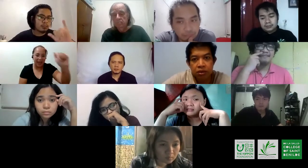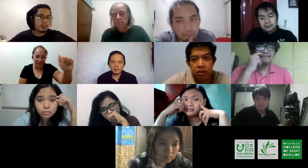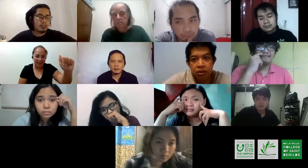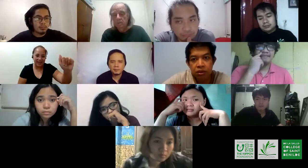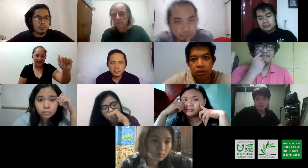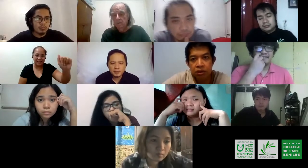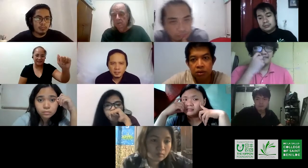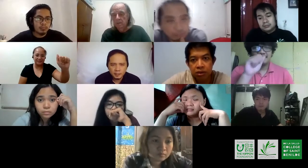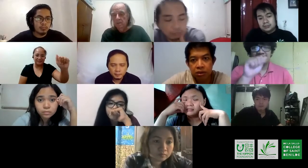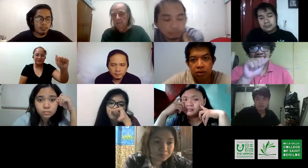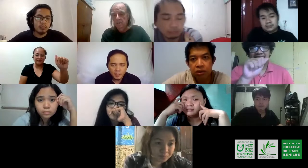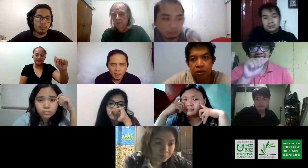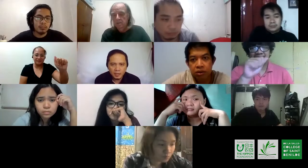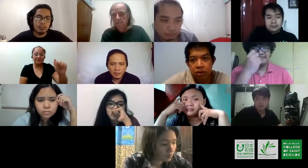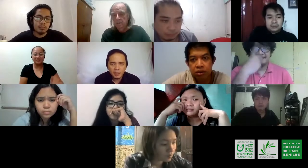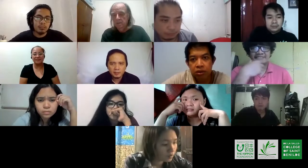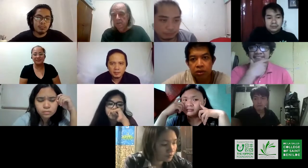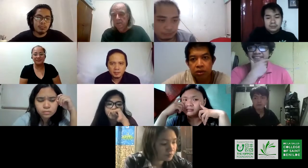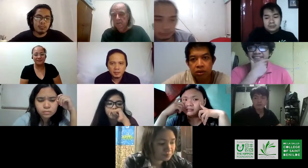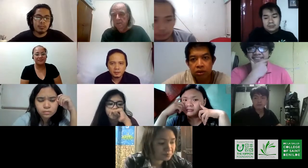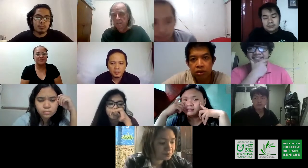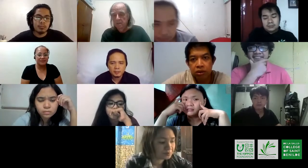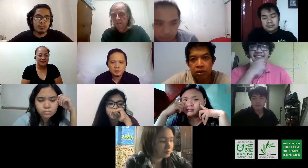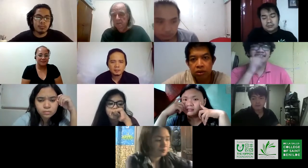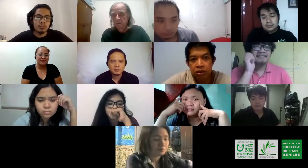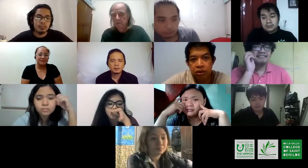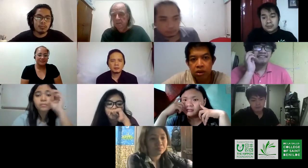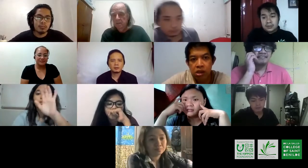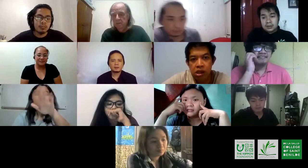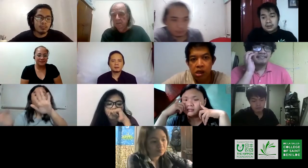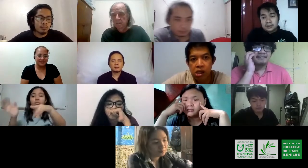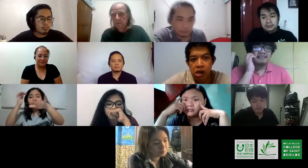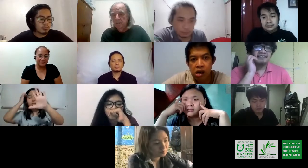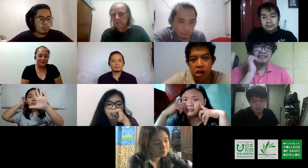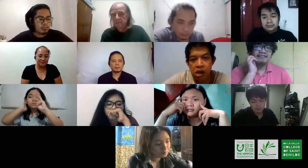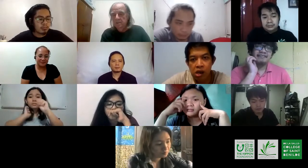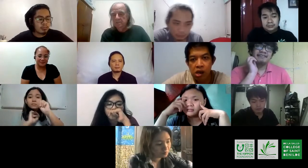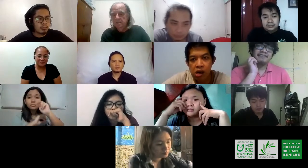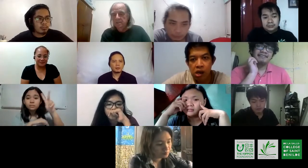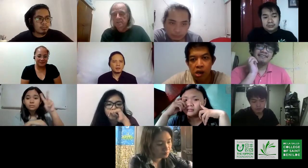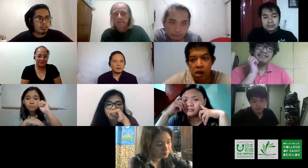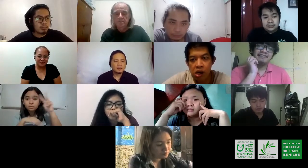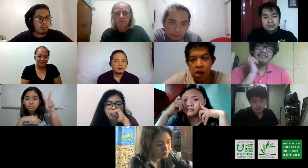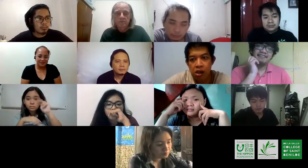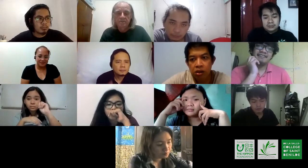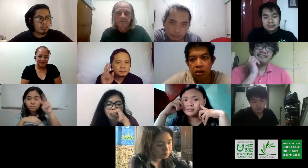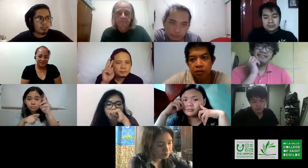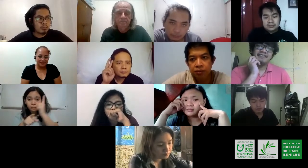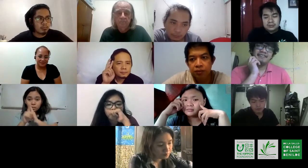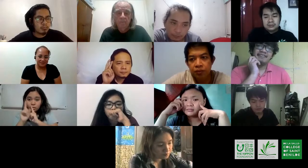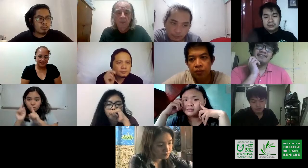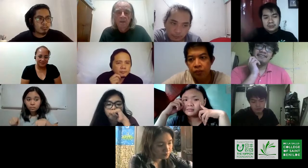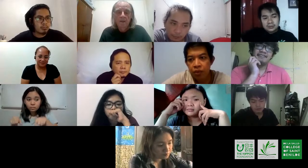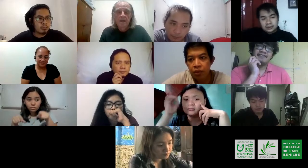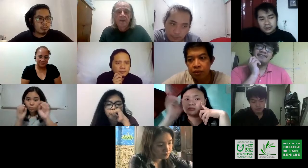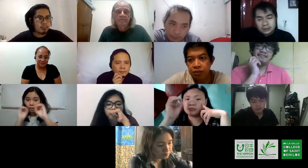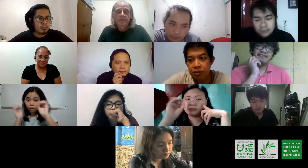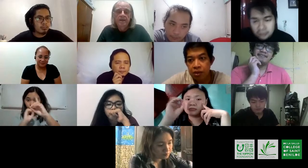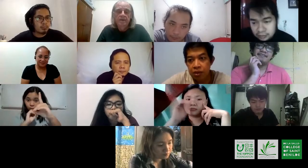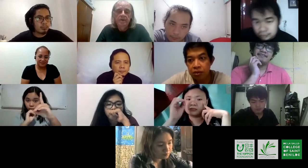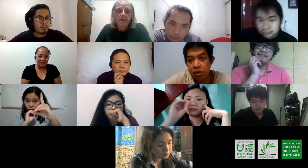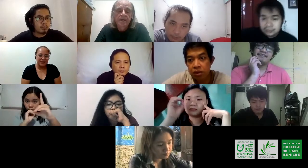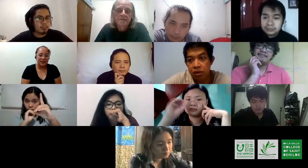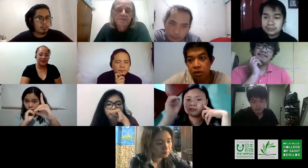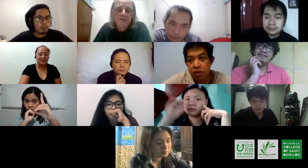Yes, sir. Yeah, that's clear. Nat Okay. is saying yes. Okay. So let's look at the next question. If